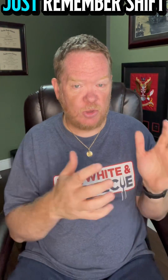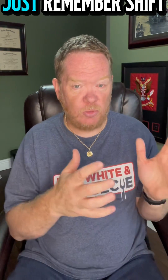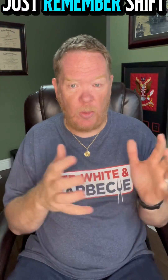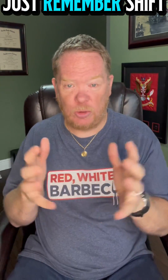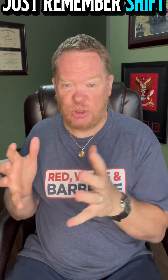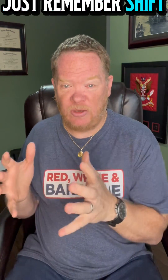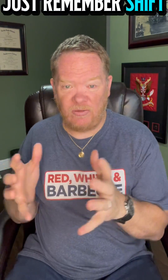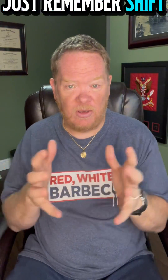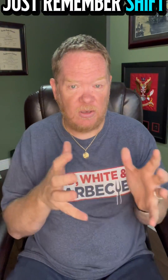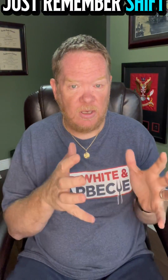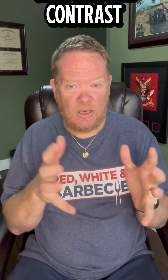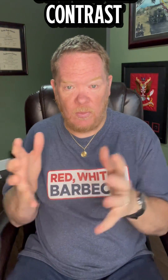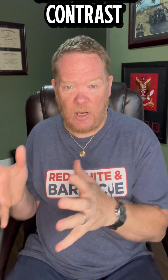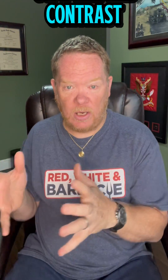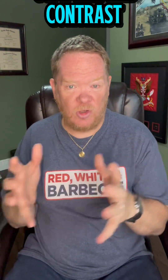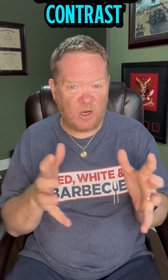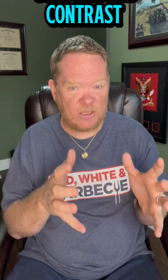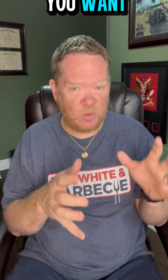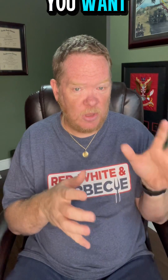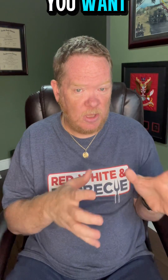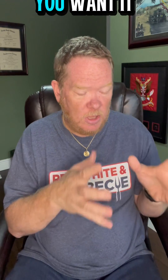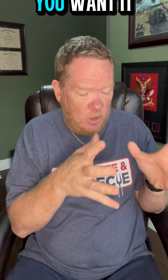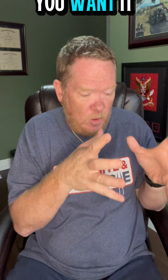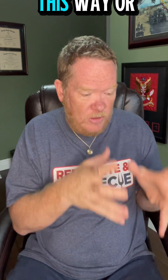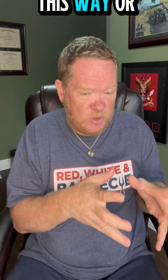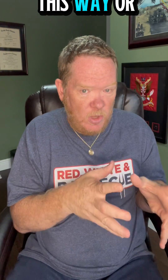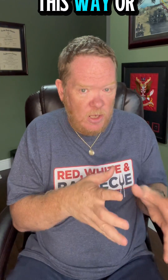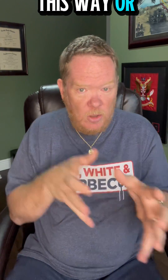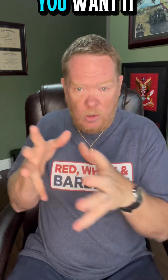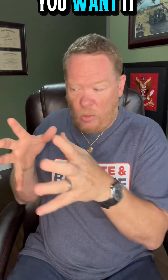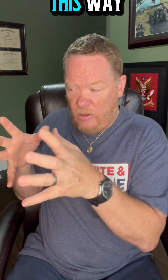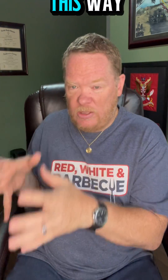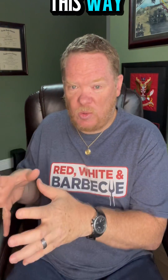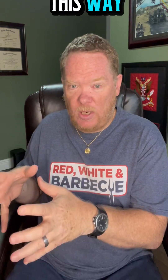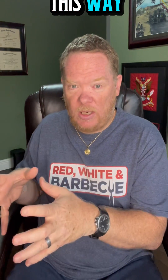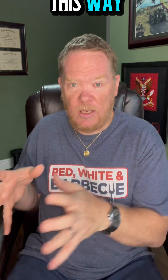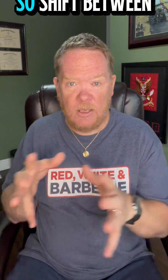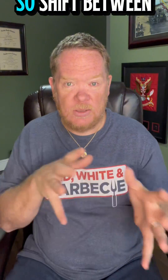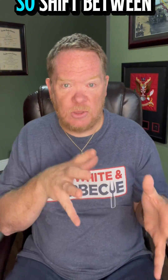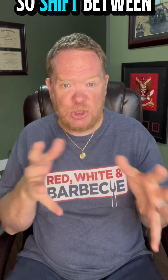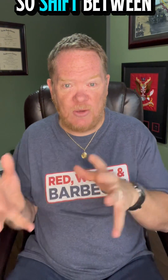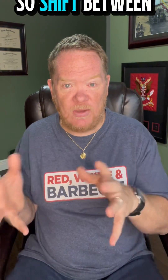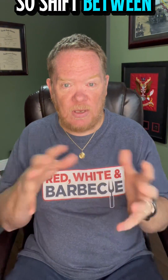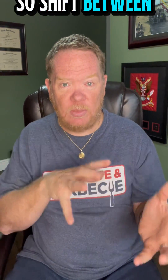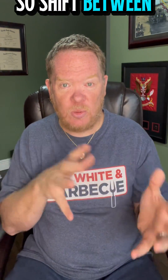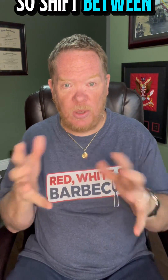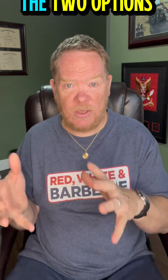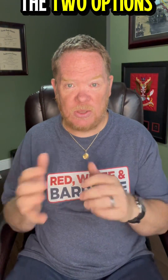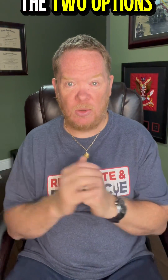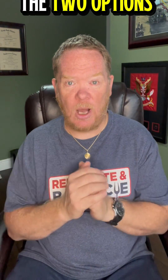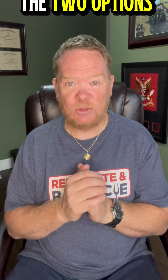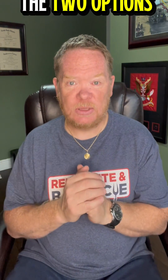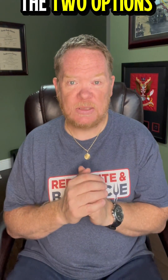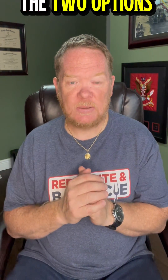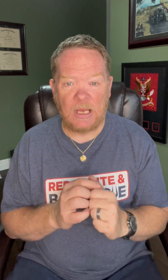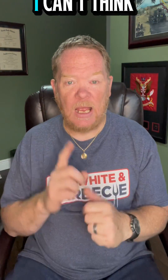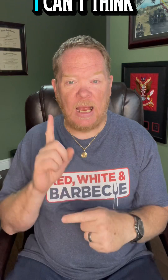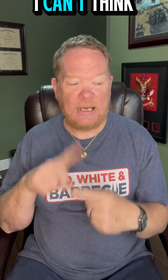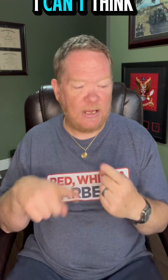remember, shift, compare and contrast. You want it this way or you want it this way? So shift between the 2 options. I can't think